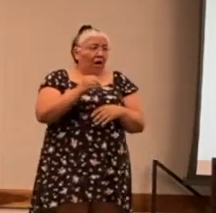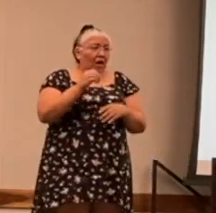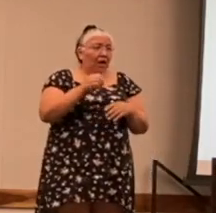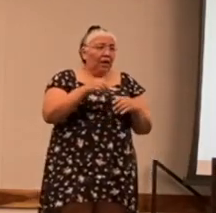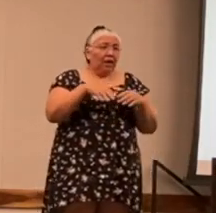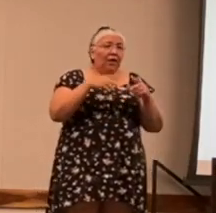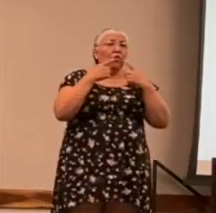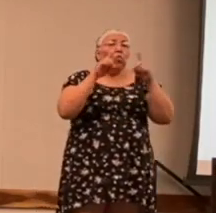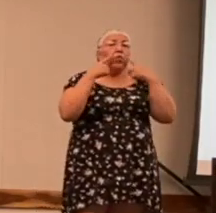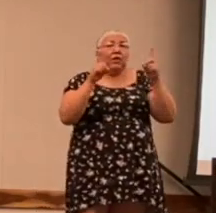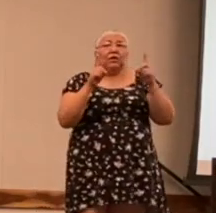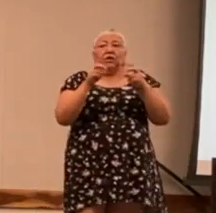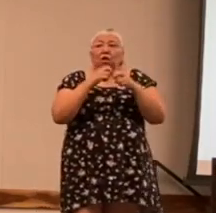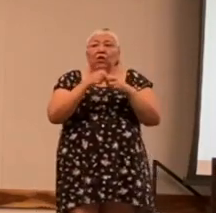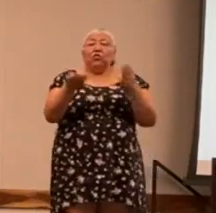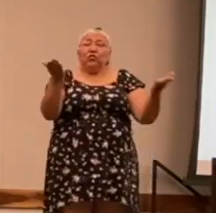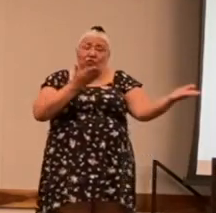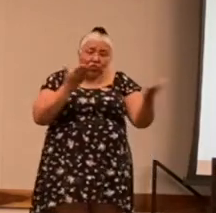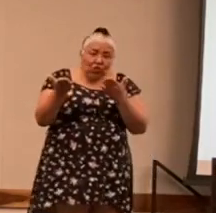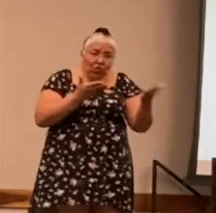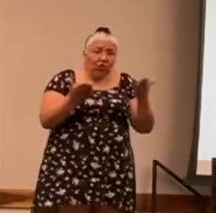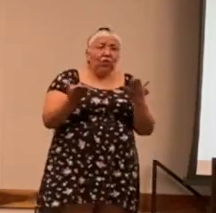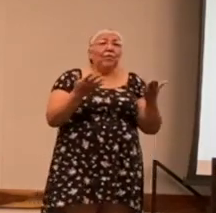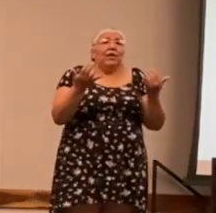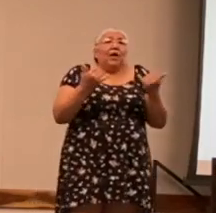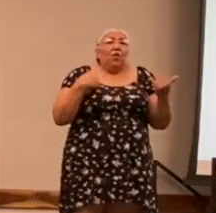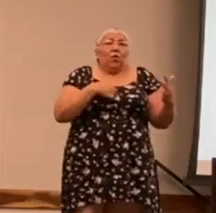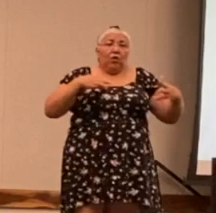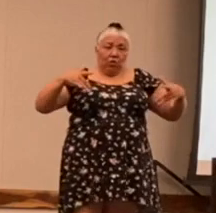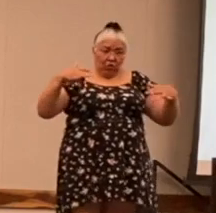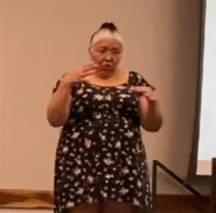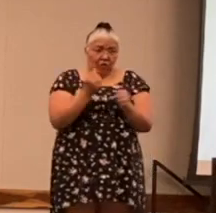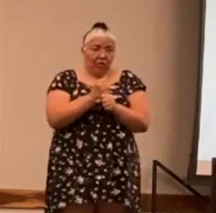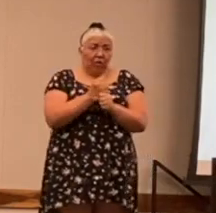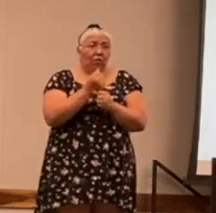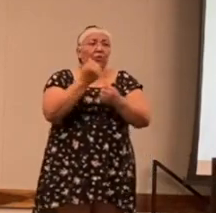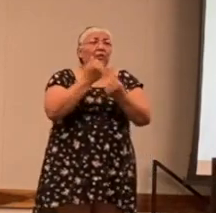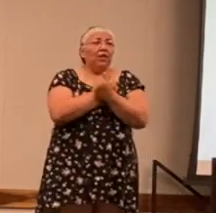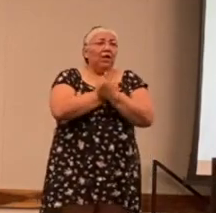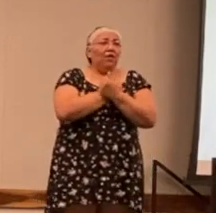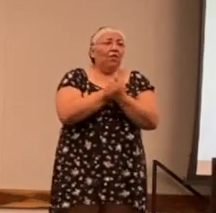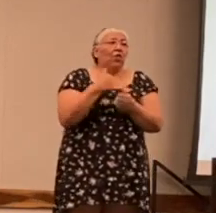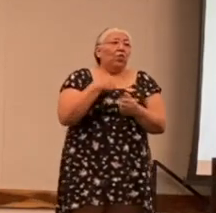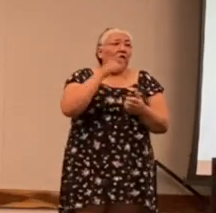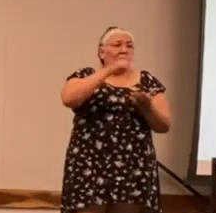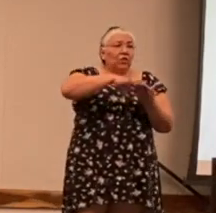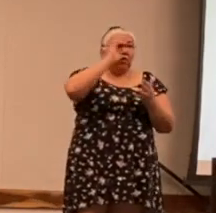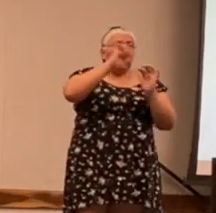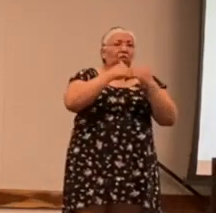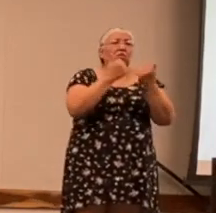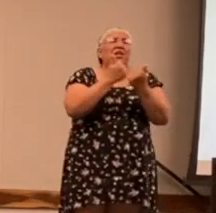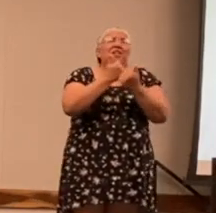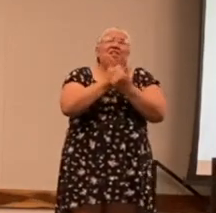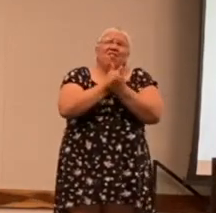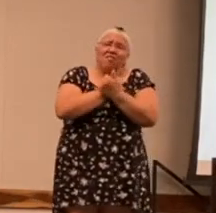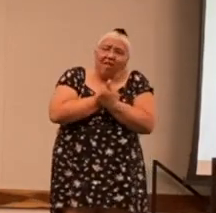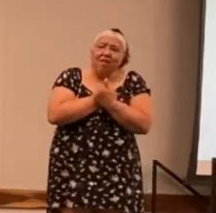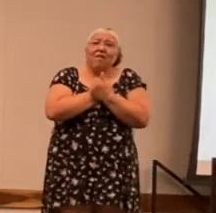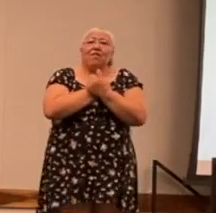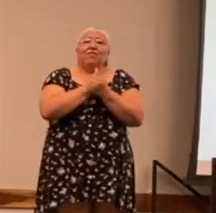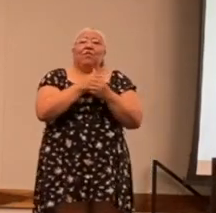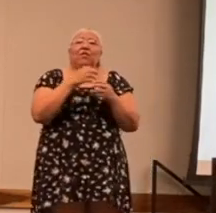and serve harder. And today we are closing out on love, that we need to learn how to love